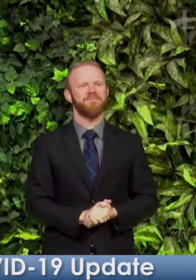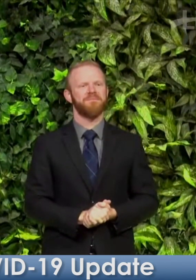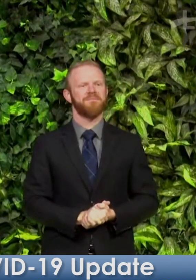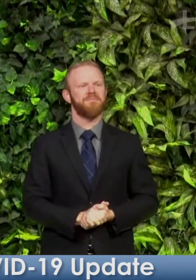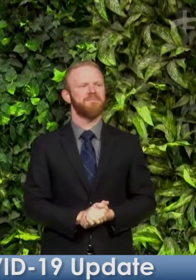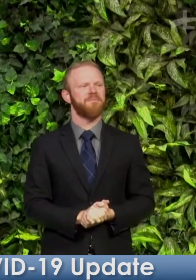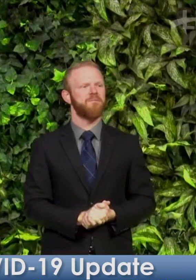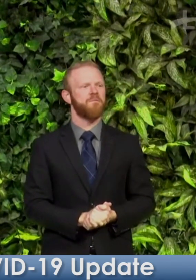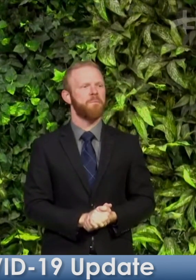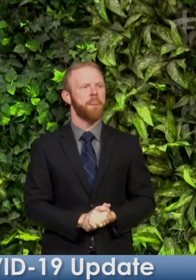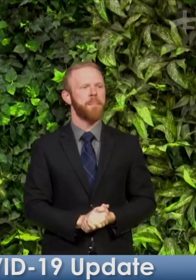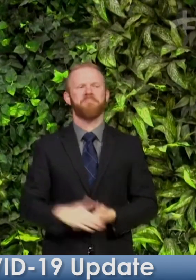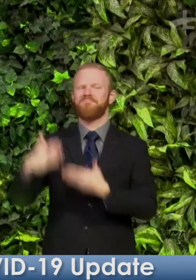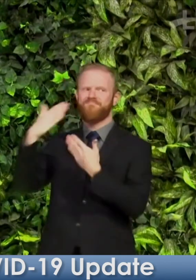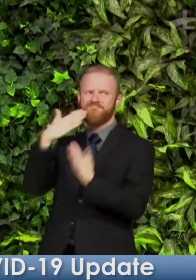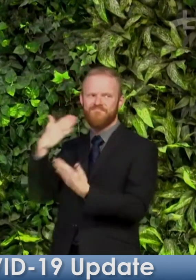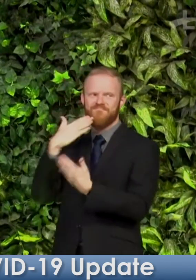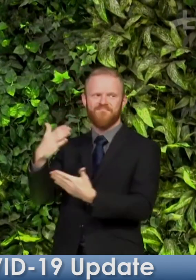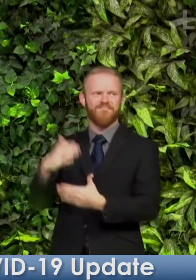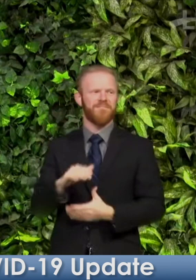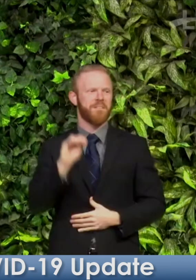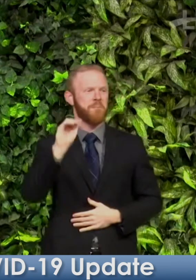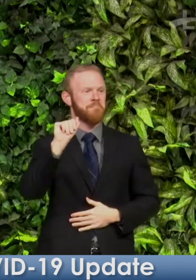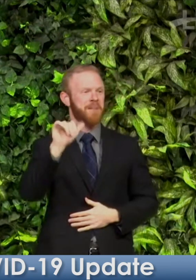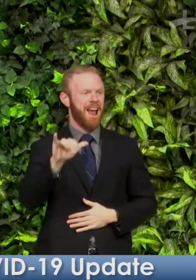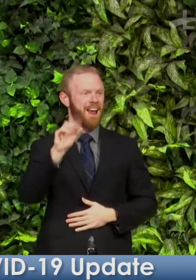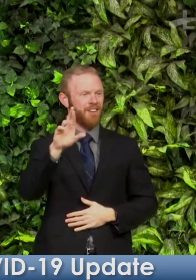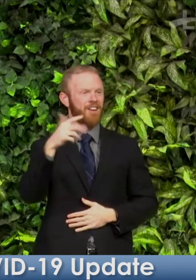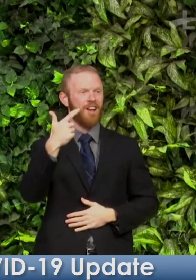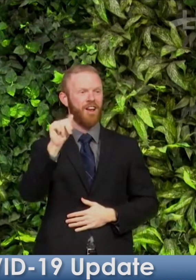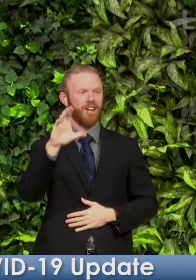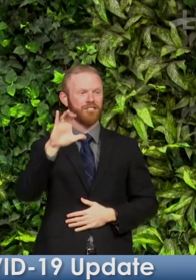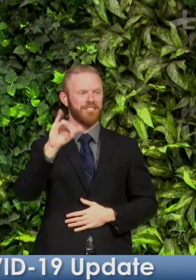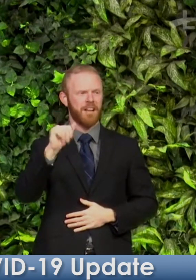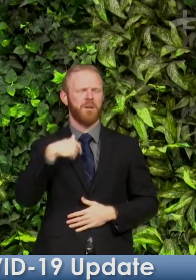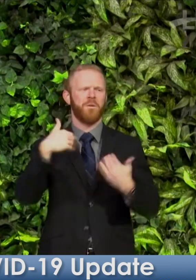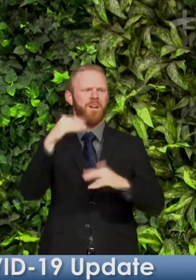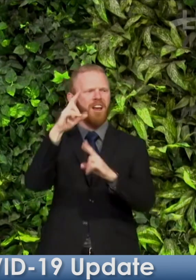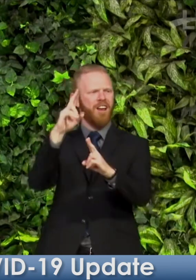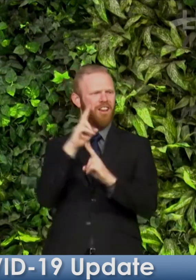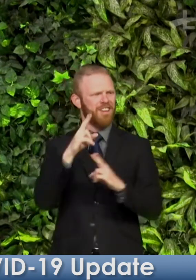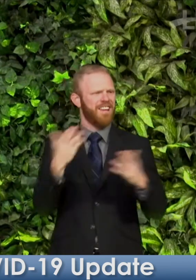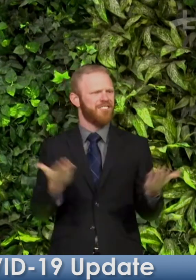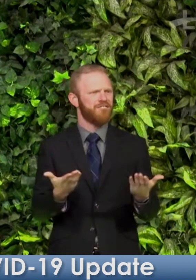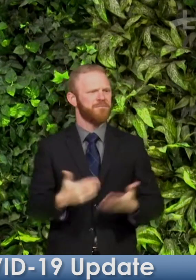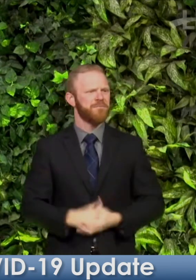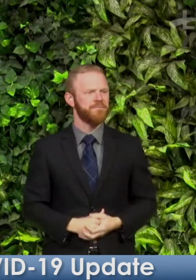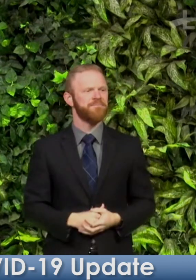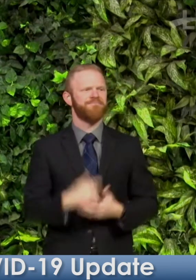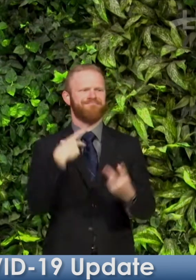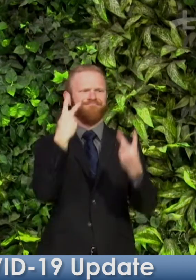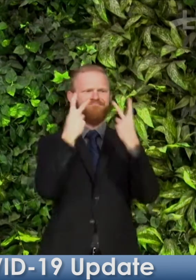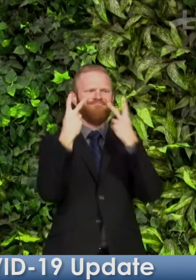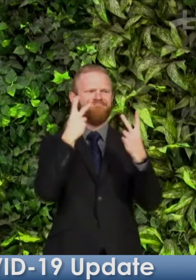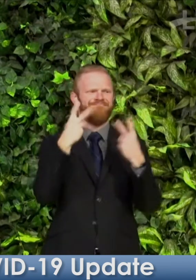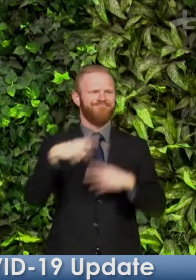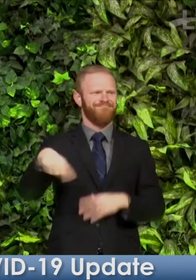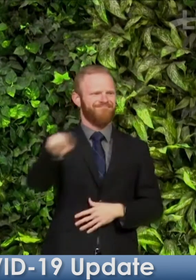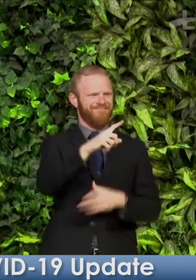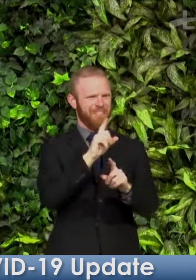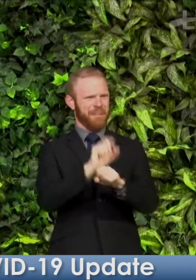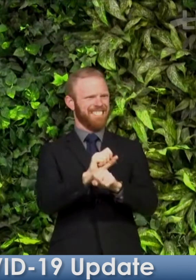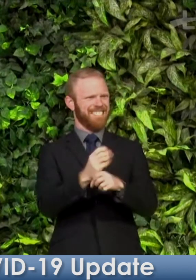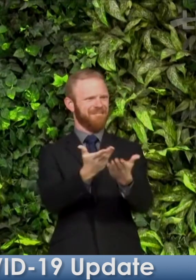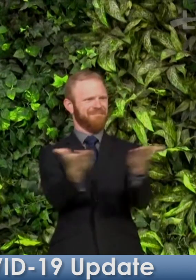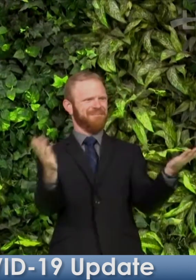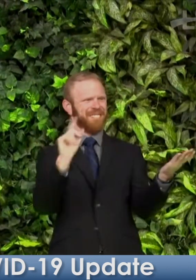Thank you, Mayor Garcia. It's an honor to be here and to see firsthand what we've all been reading about, what we've been